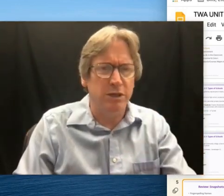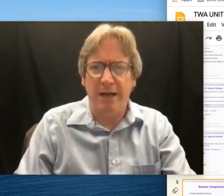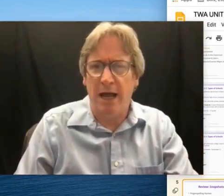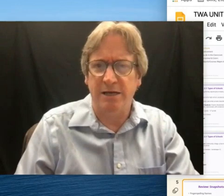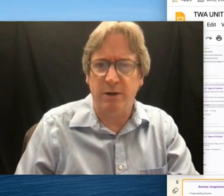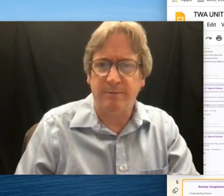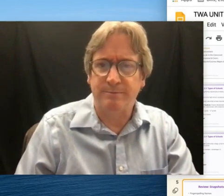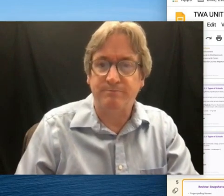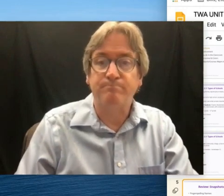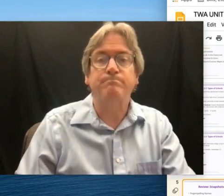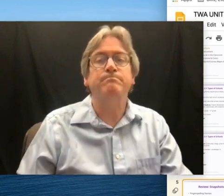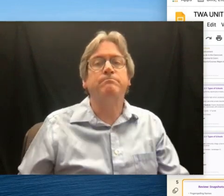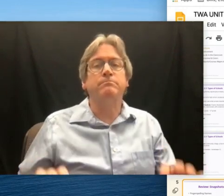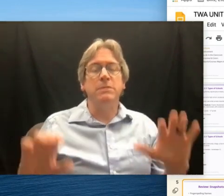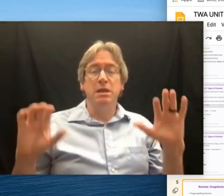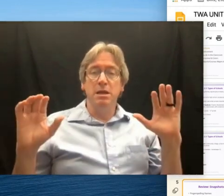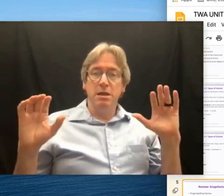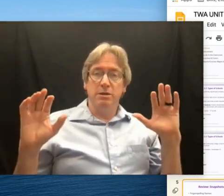Usually a nod as well.